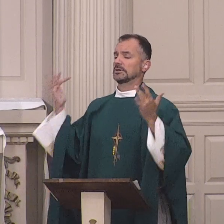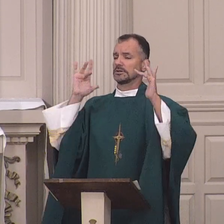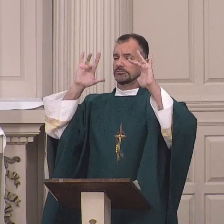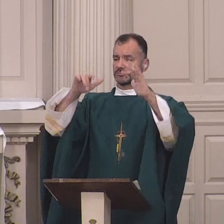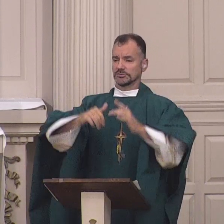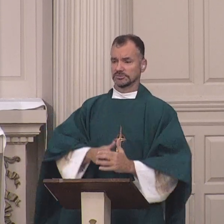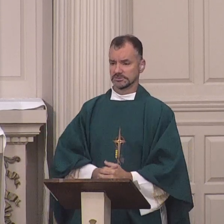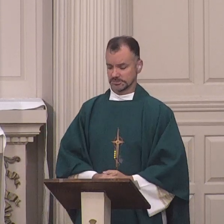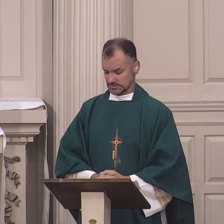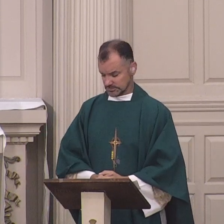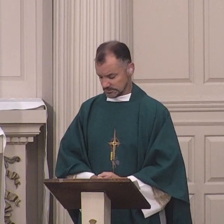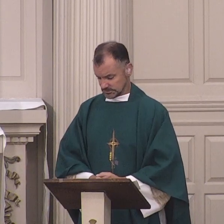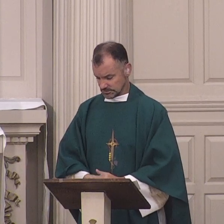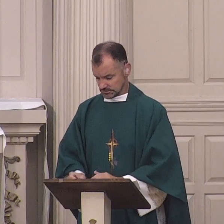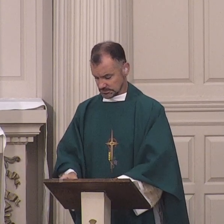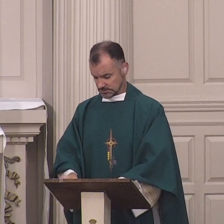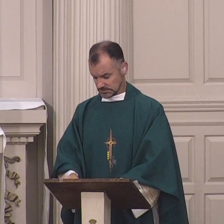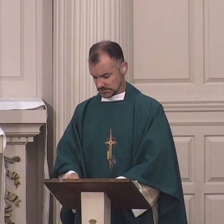Lord, have mercy.